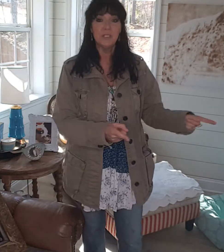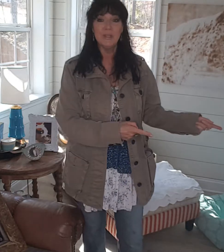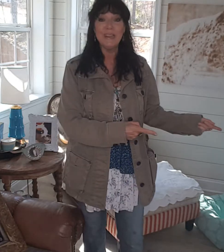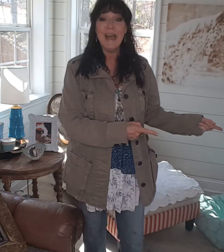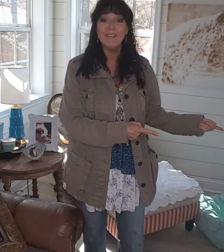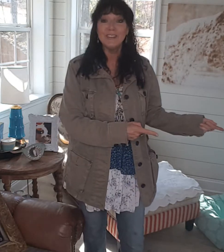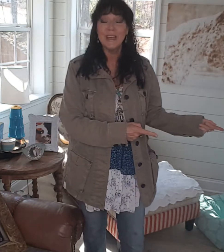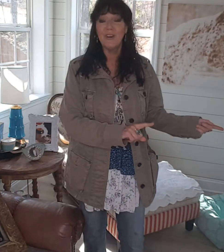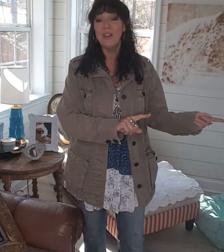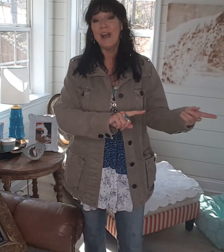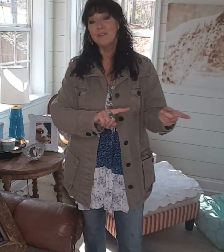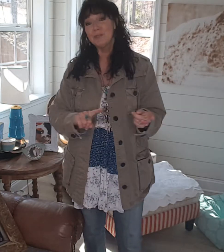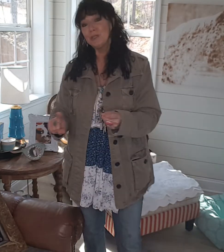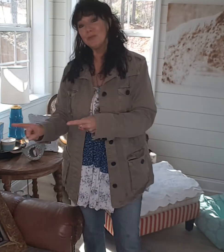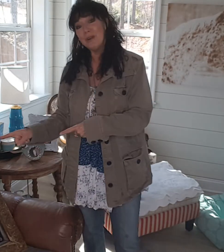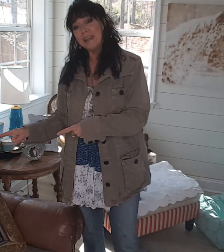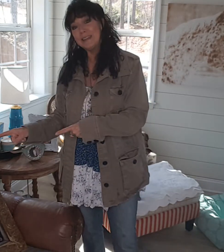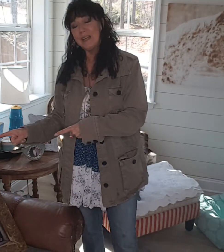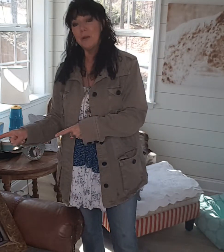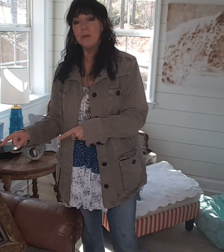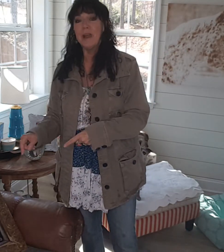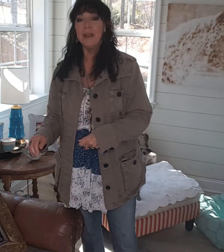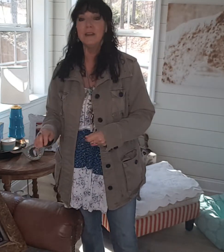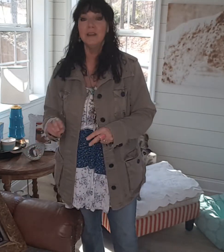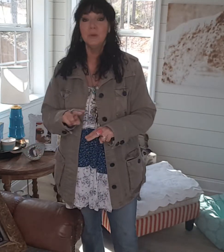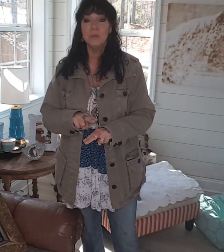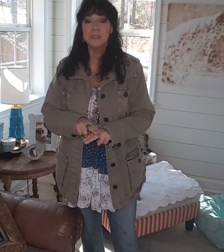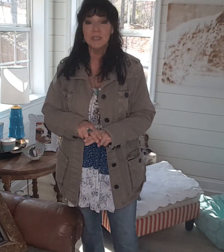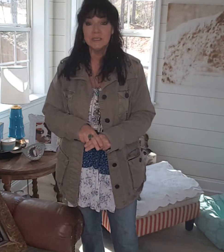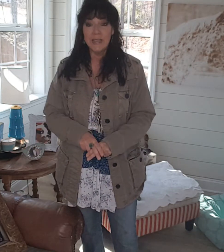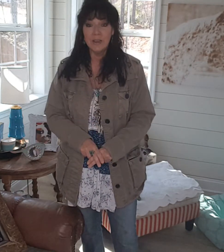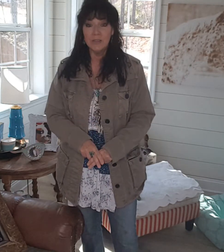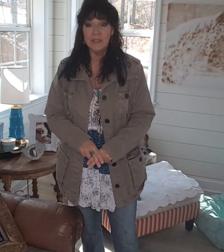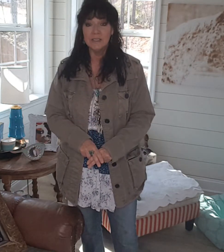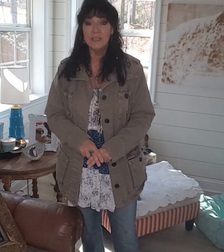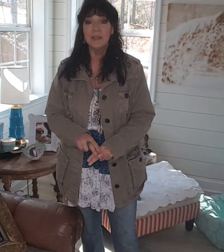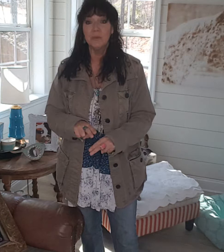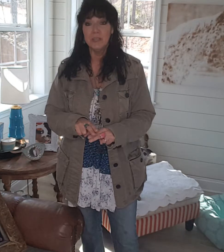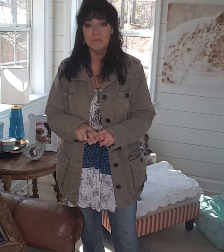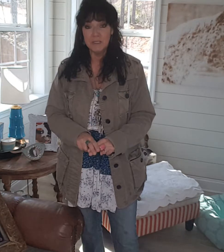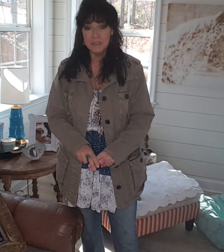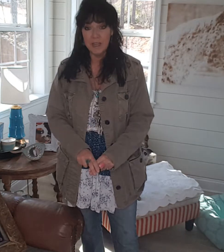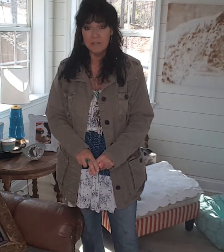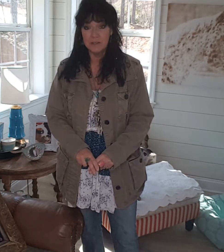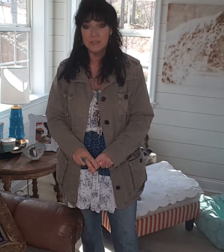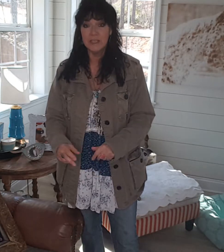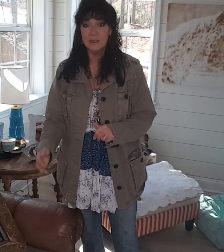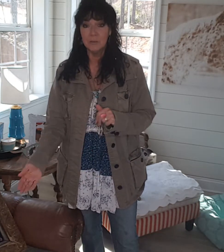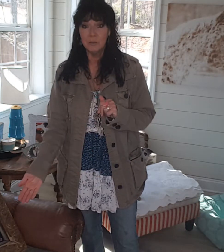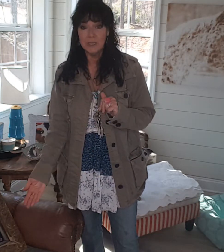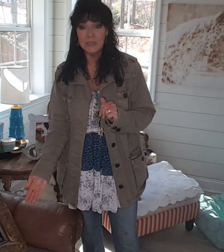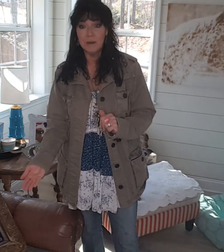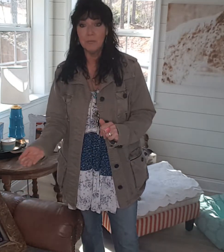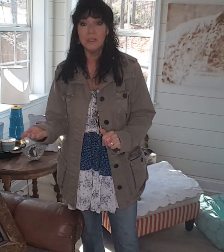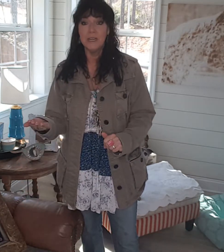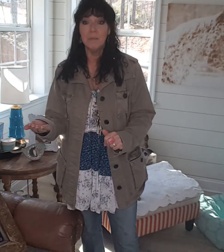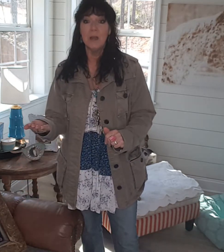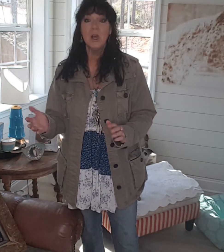turn left, they go left. We turn right, they go right. We sit down, they sit. We give them the sign for sit. When we get up, we get up. What